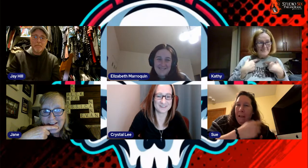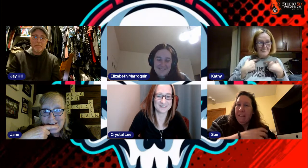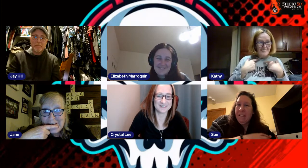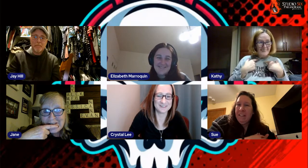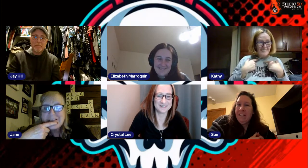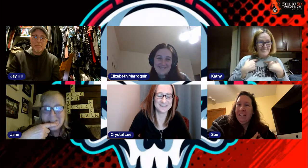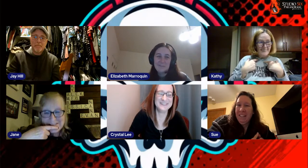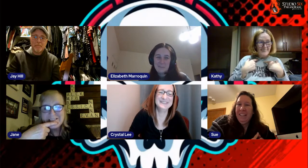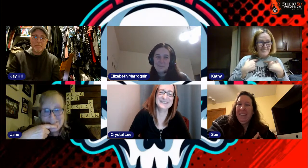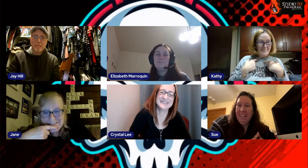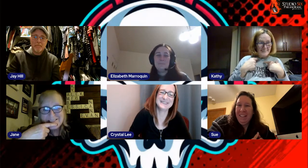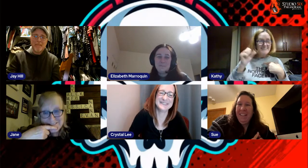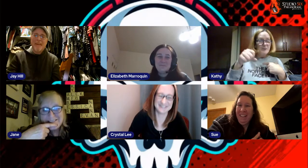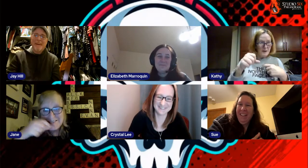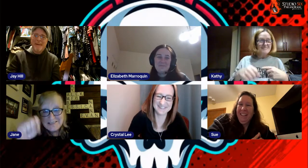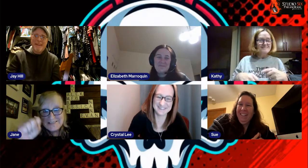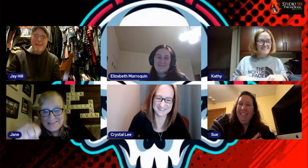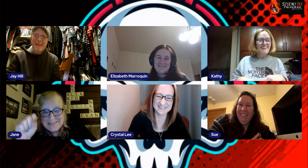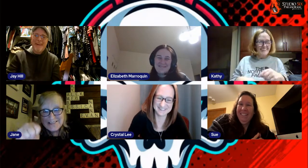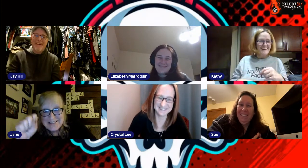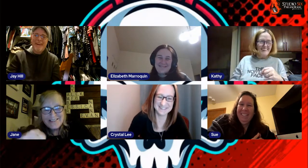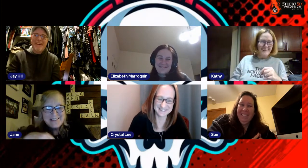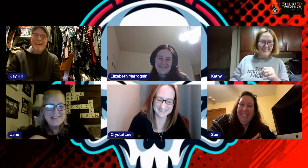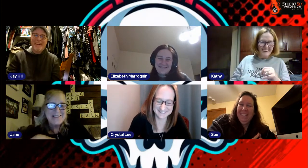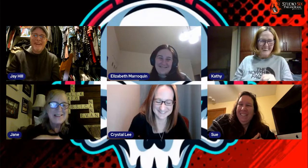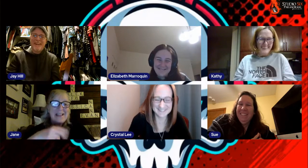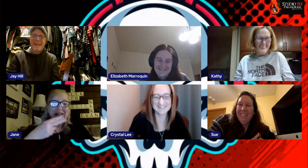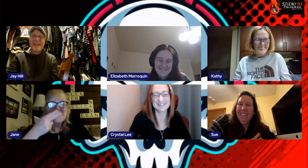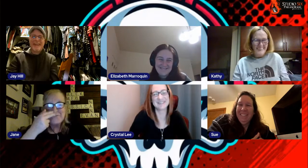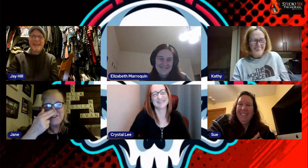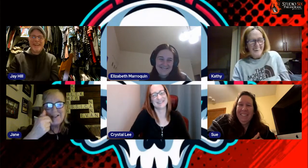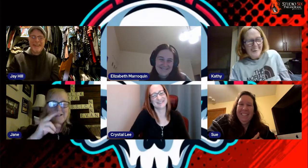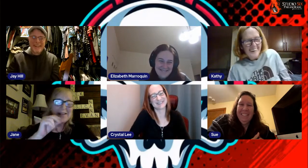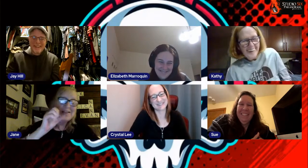alive. Yes, he was.